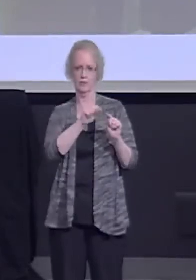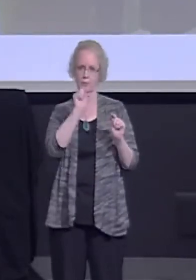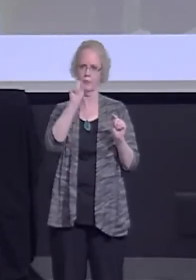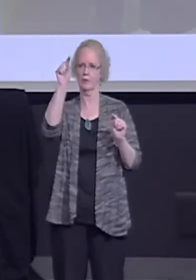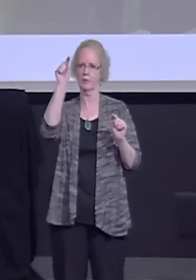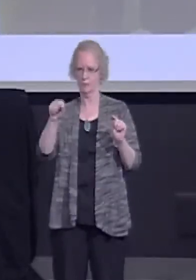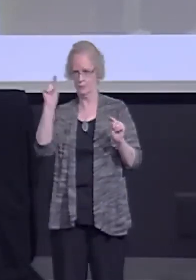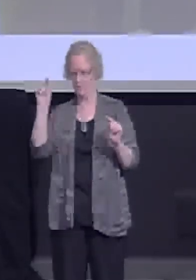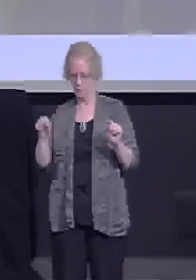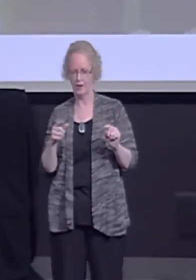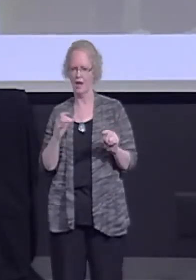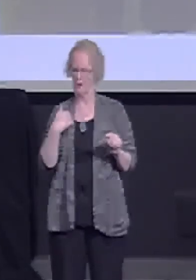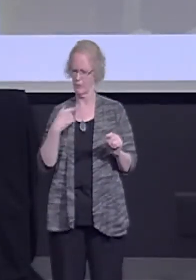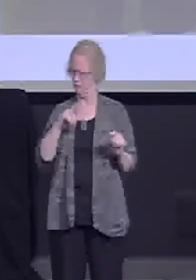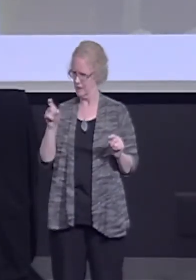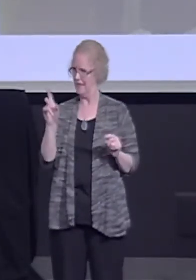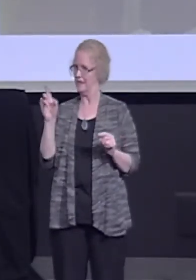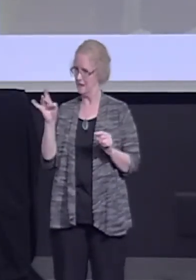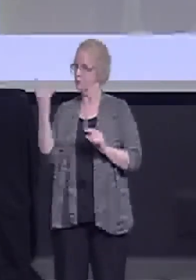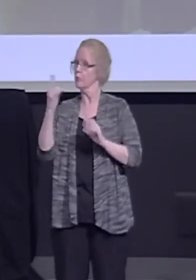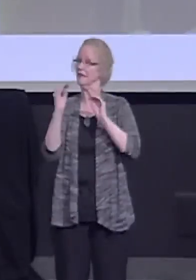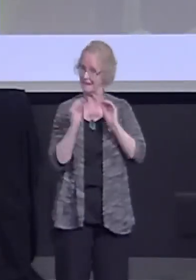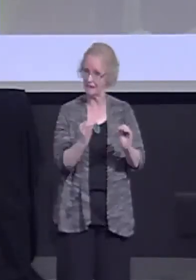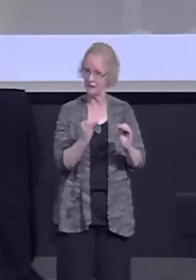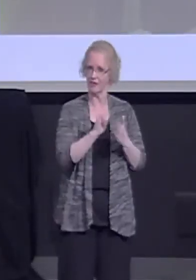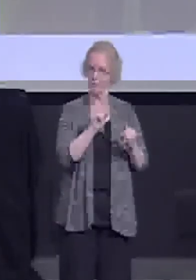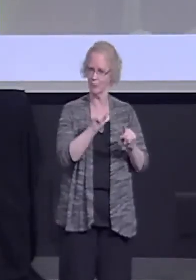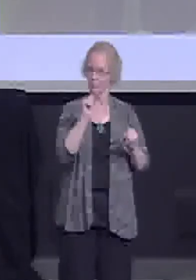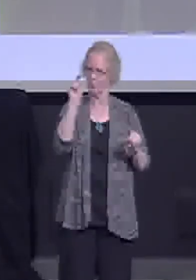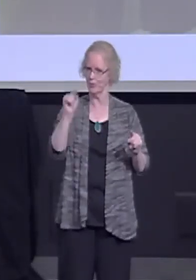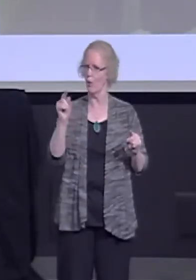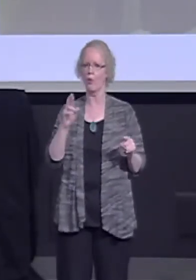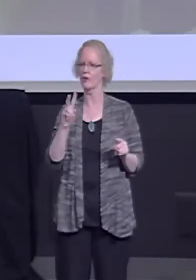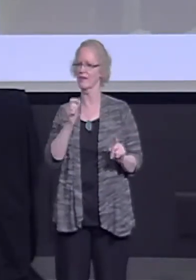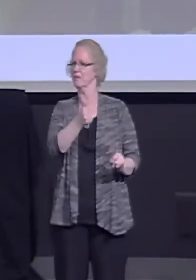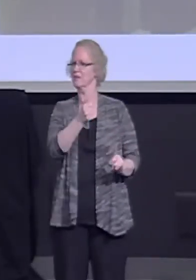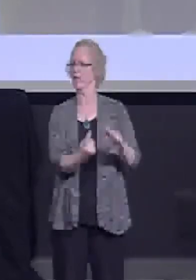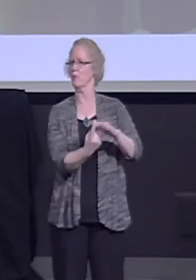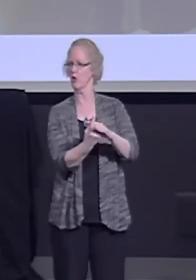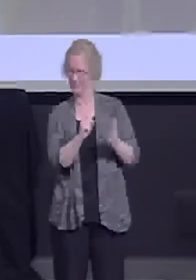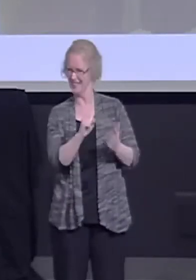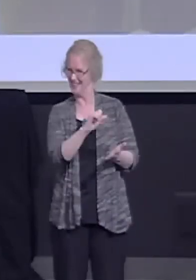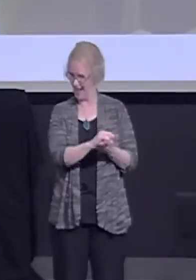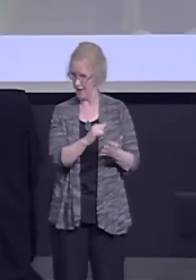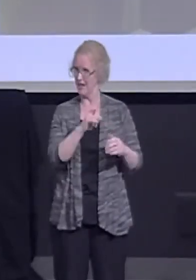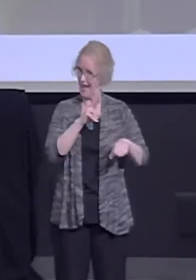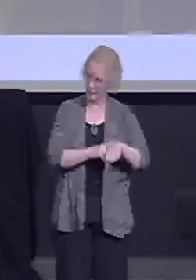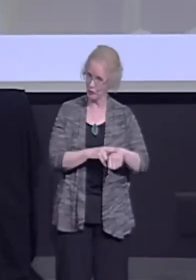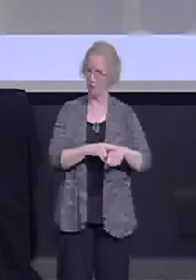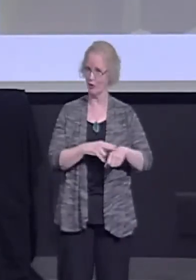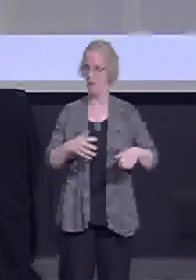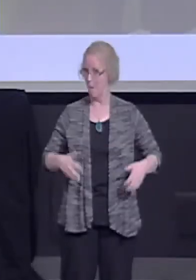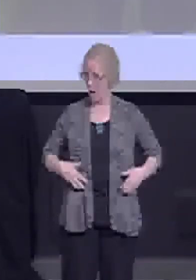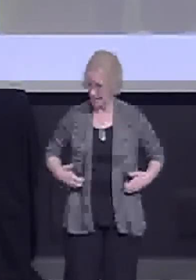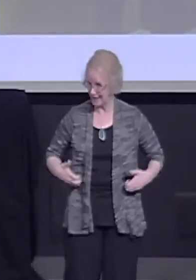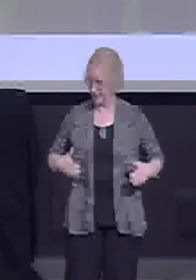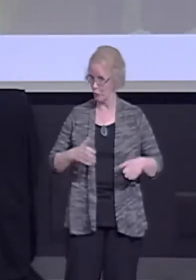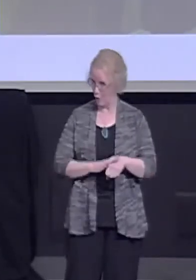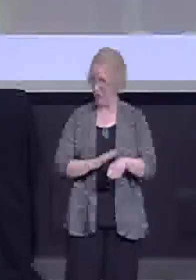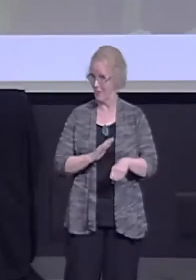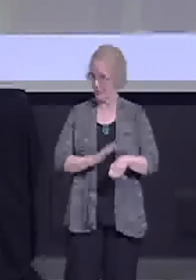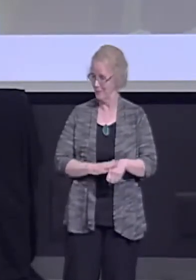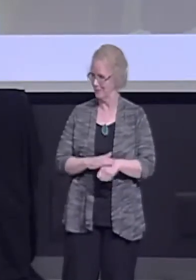that rhythm, or did that emerge? And was that sort of a natural monkey rhythm? It emerges. What? It emerges. The short